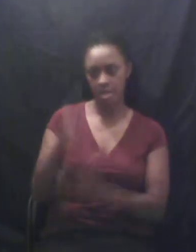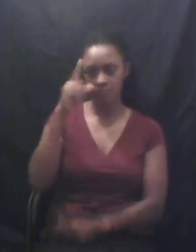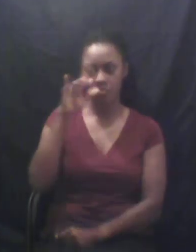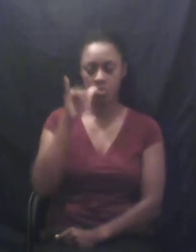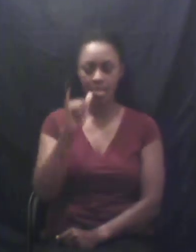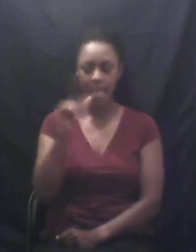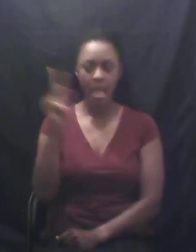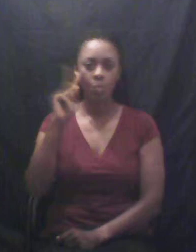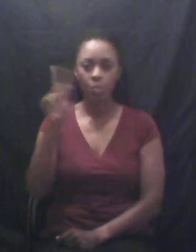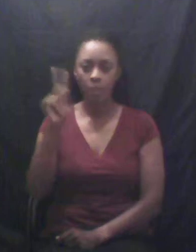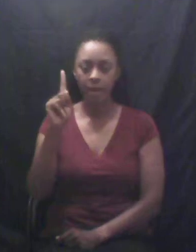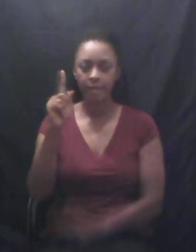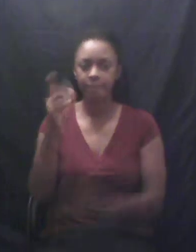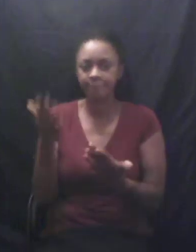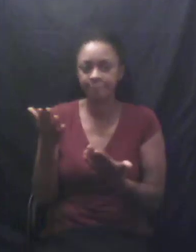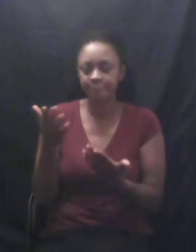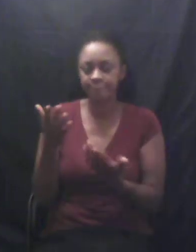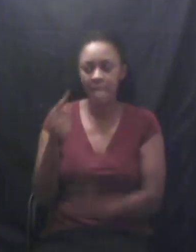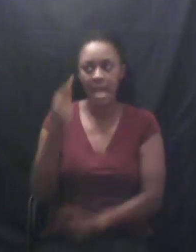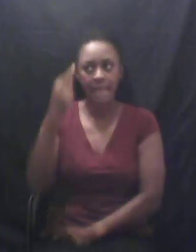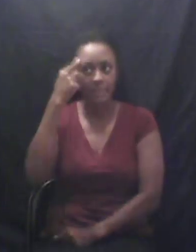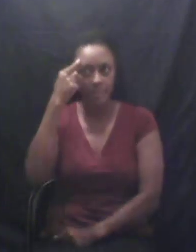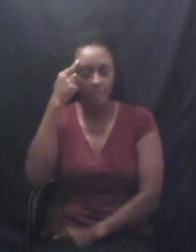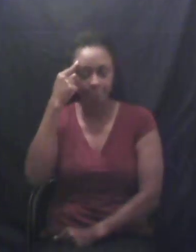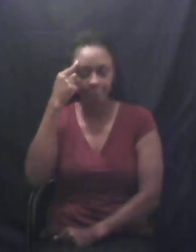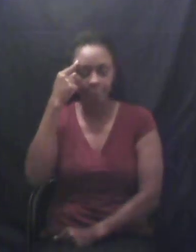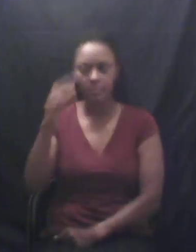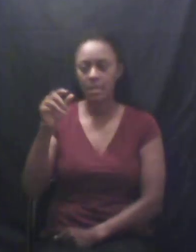And, workshops, but I don't even see really that many workshops.